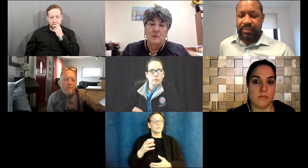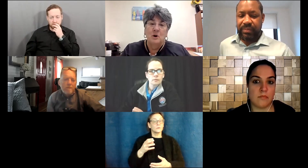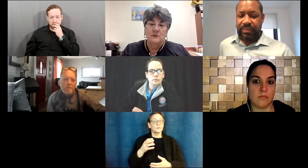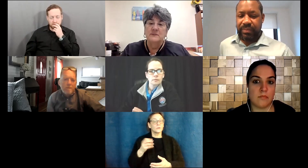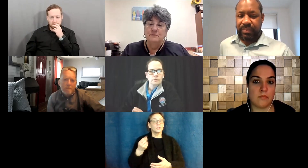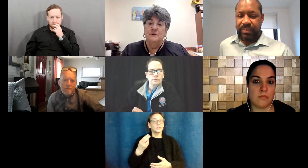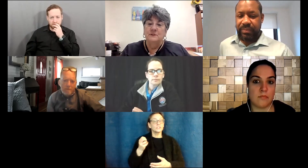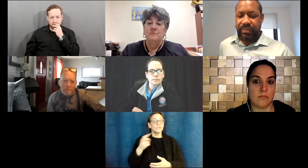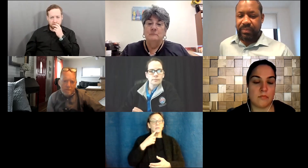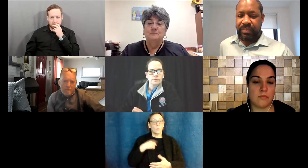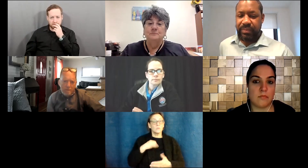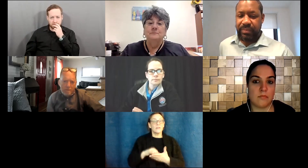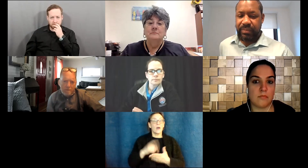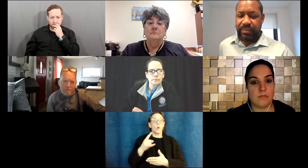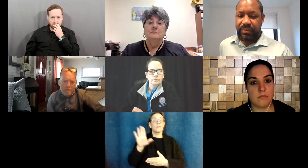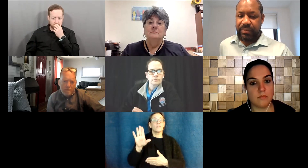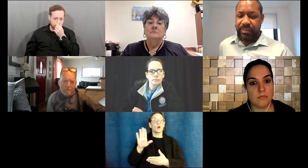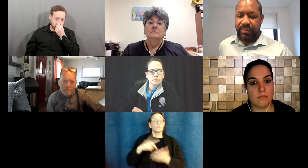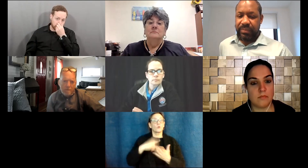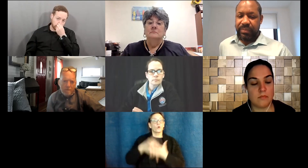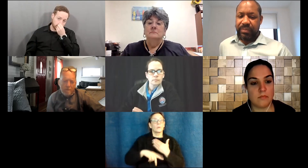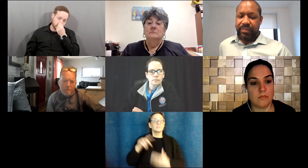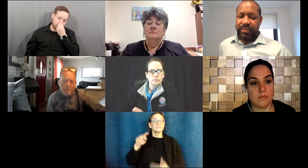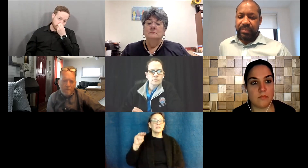is MRC funded.